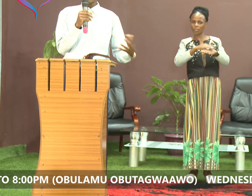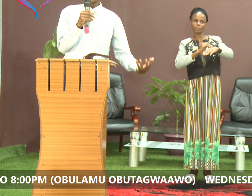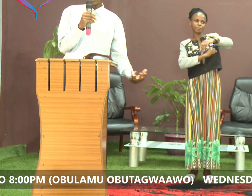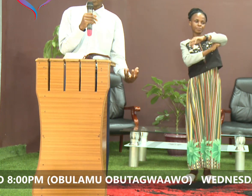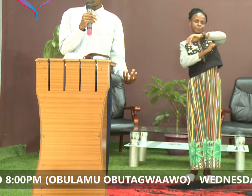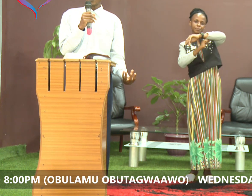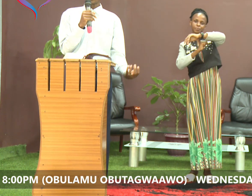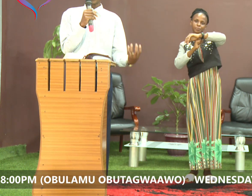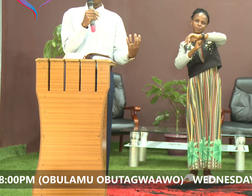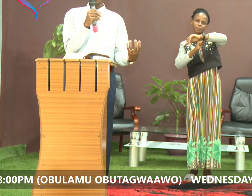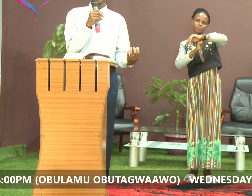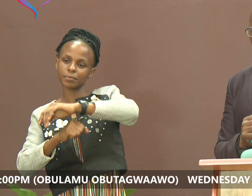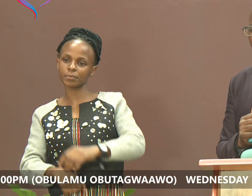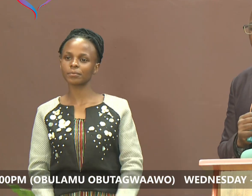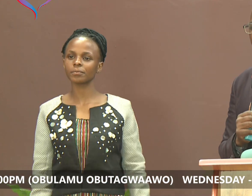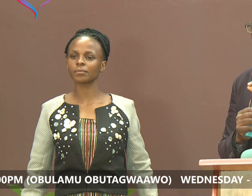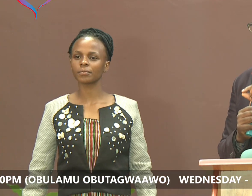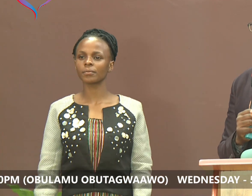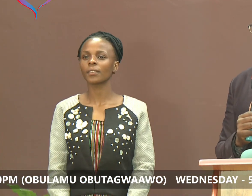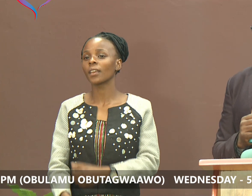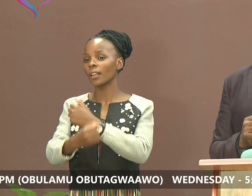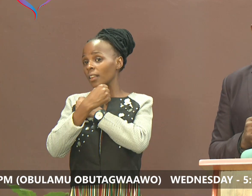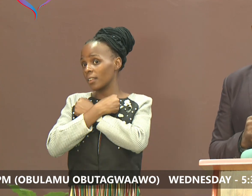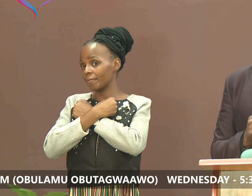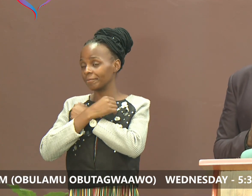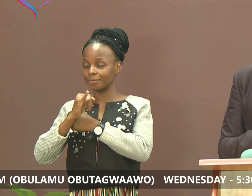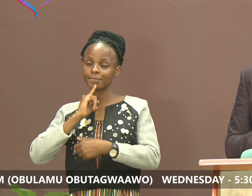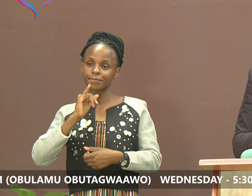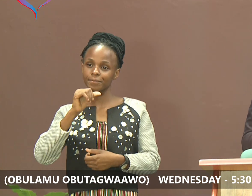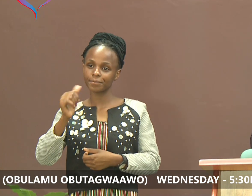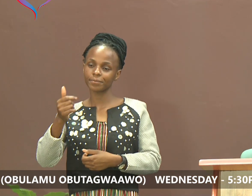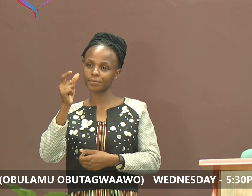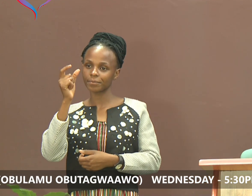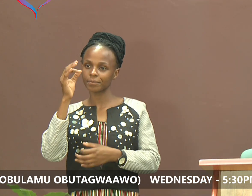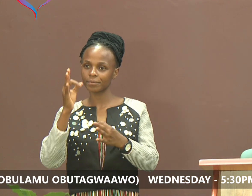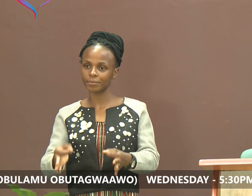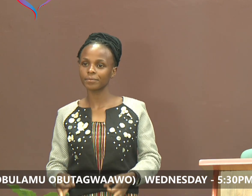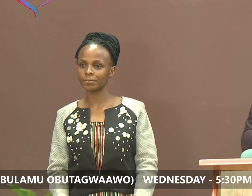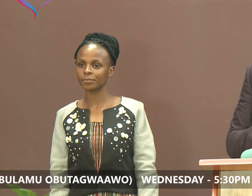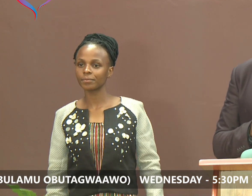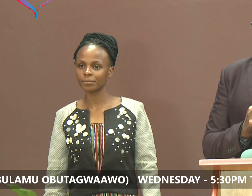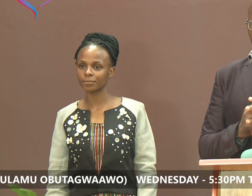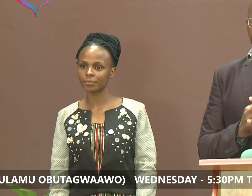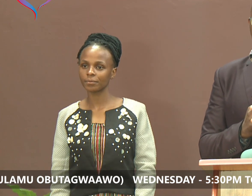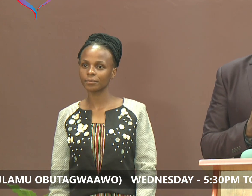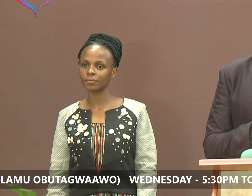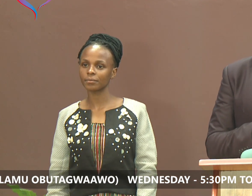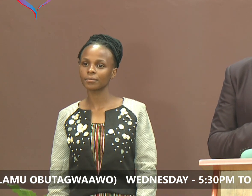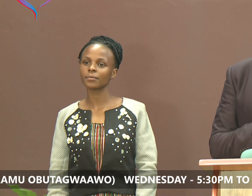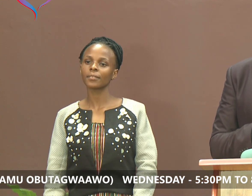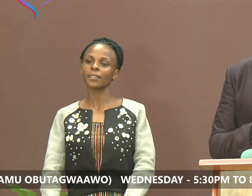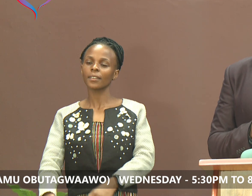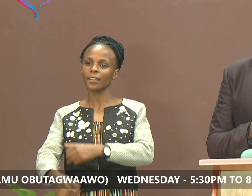ntunulira omusingi kwe bulina okuzimbibwa. Intimacy is another thing. Okubeera okumpi ennyo n'omuntu ono.